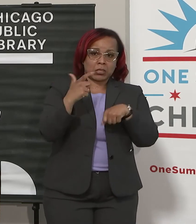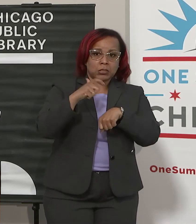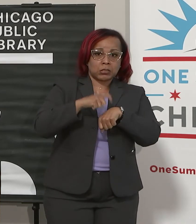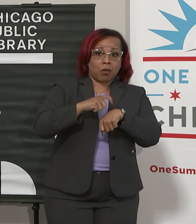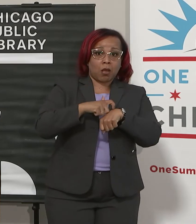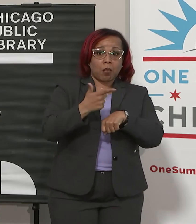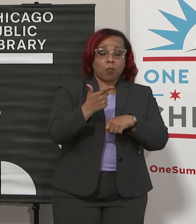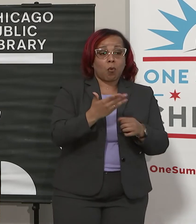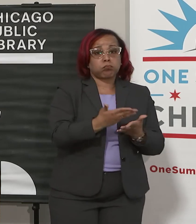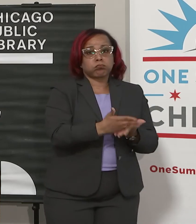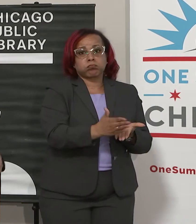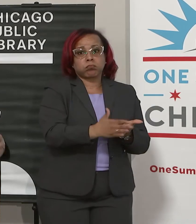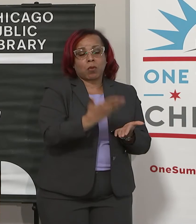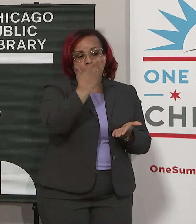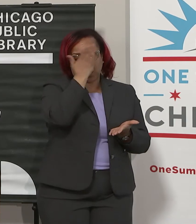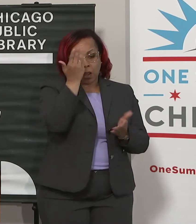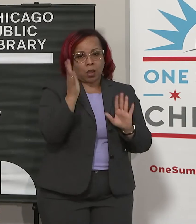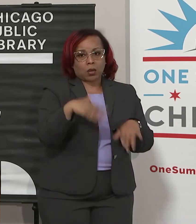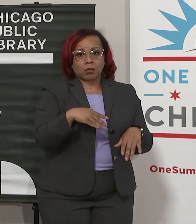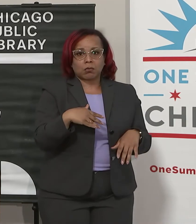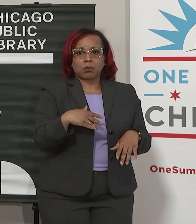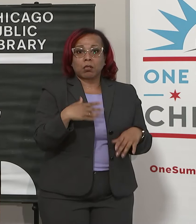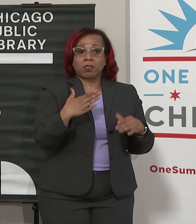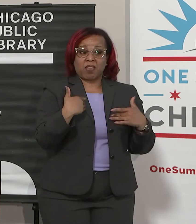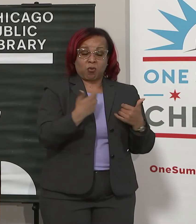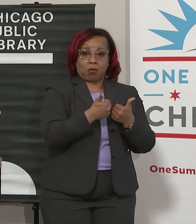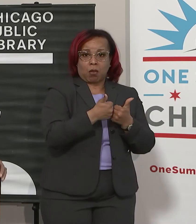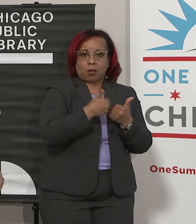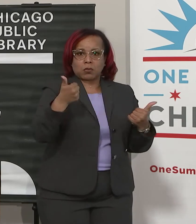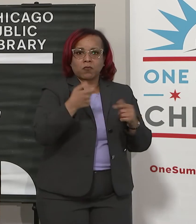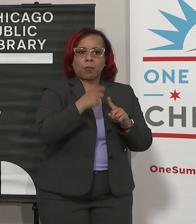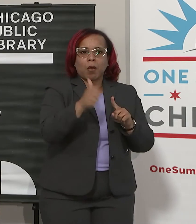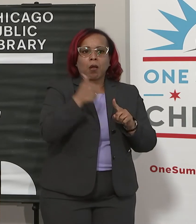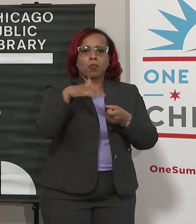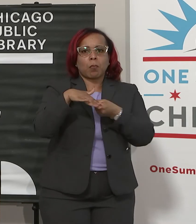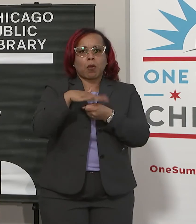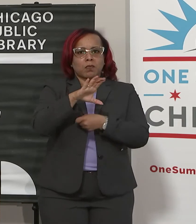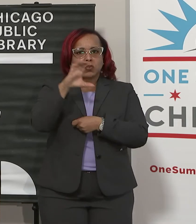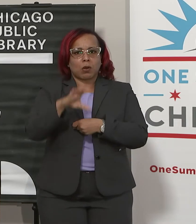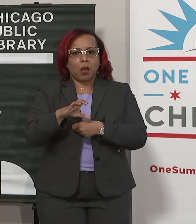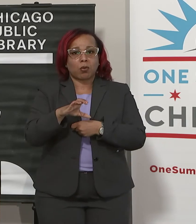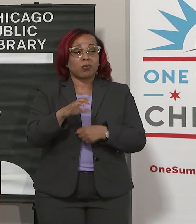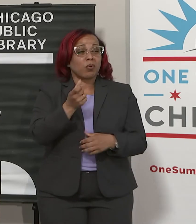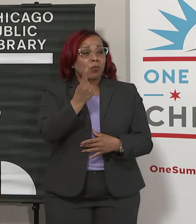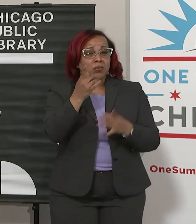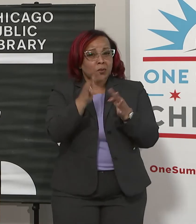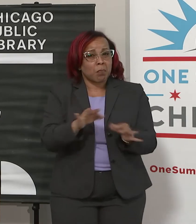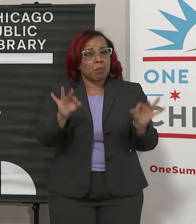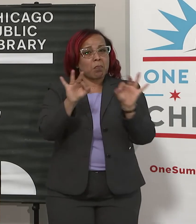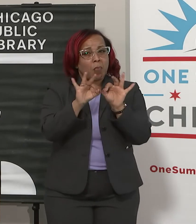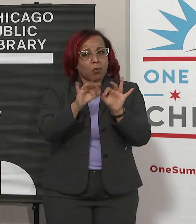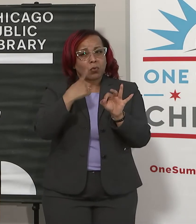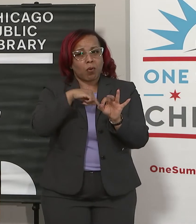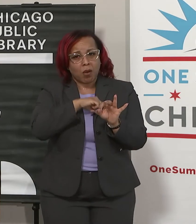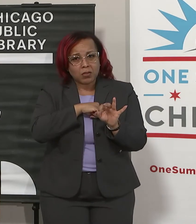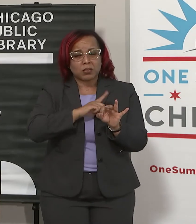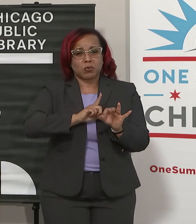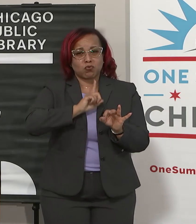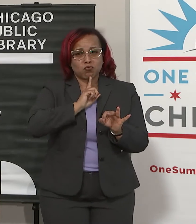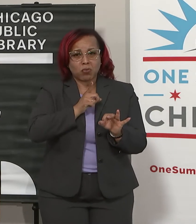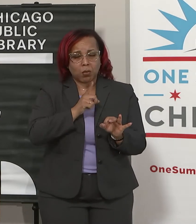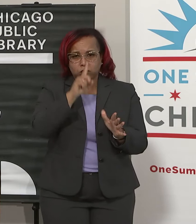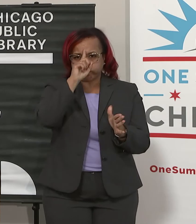gets forgotten. It's physically isolated from other parts of Chicago. So it's important to us to be